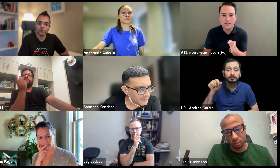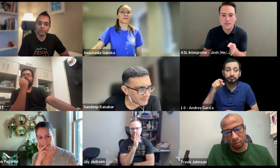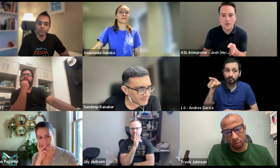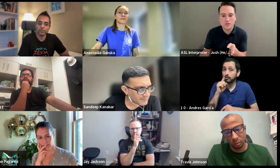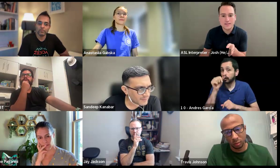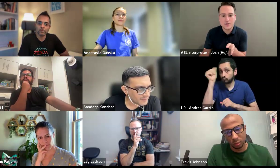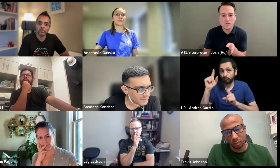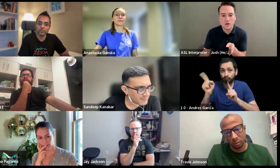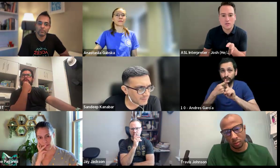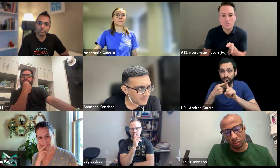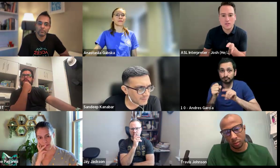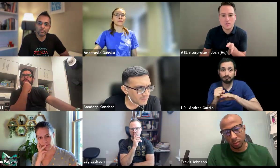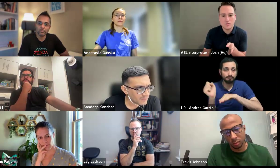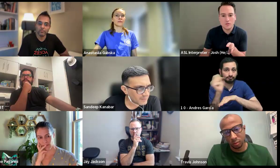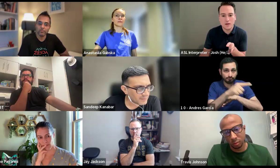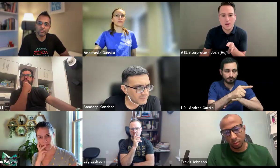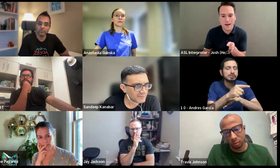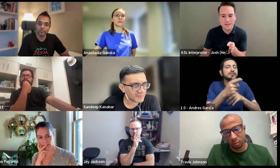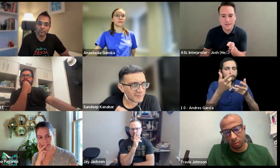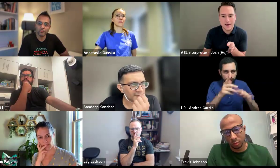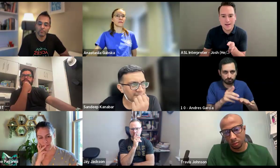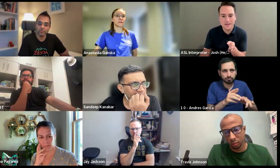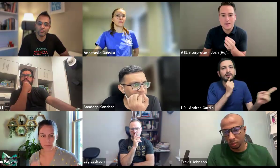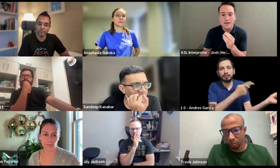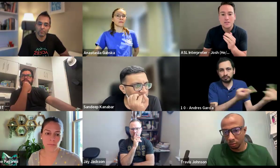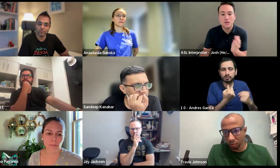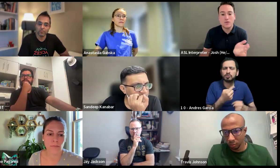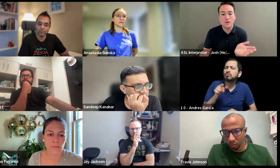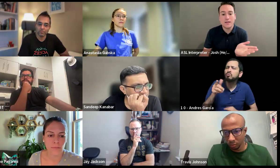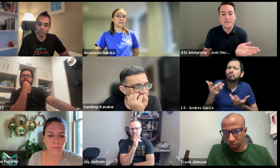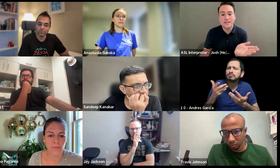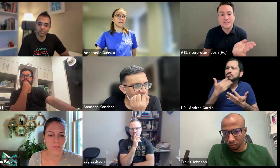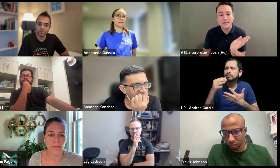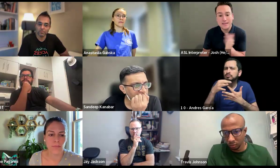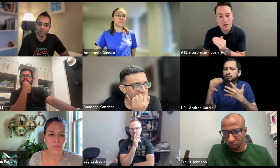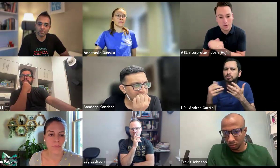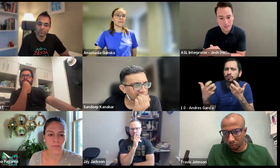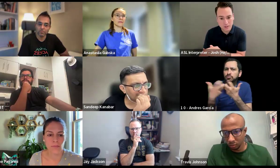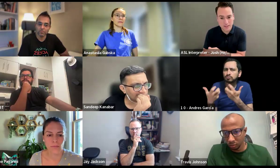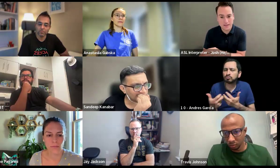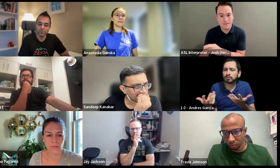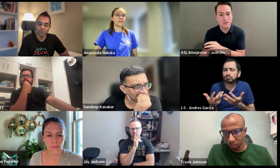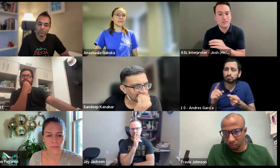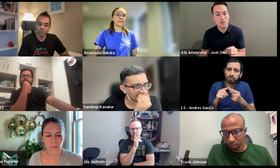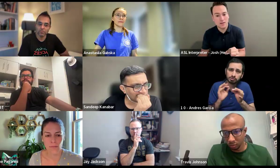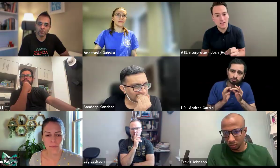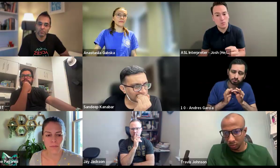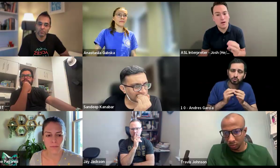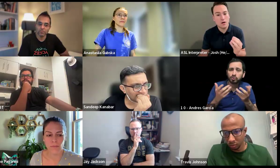This is Andres. I do also want to add to that. So he sent an email initially and they responded, what